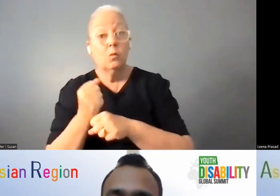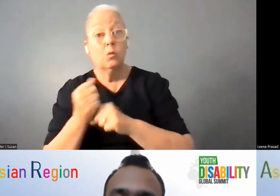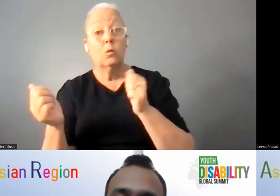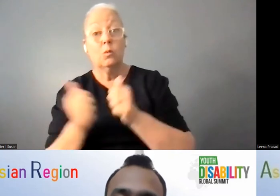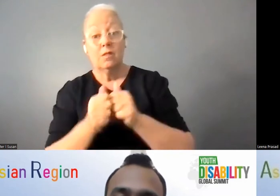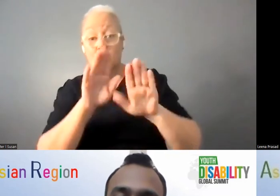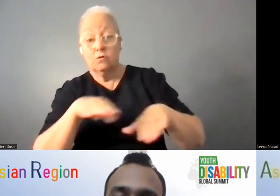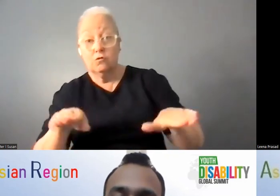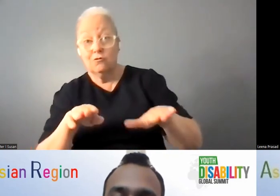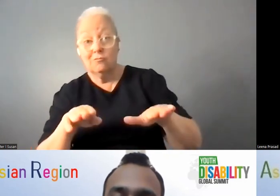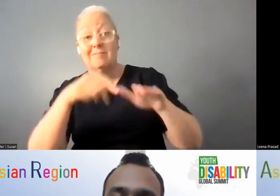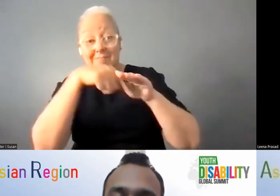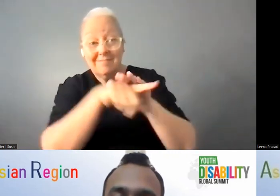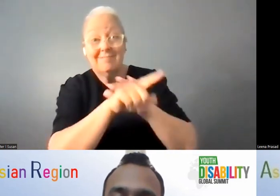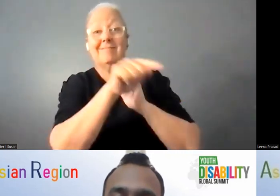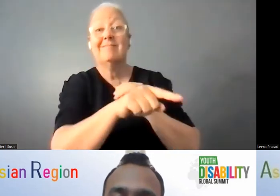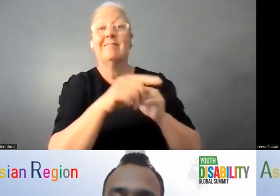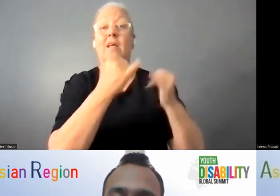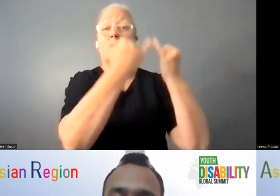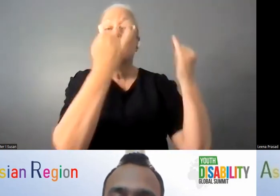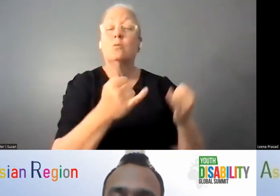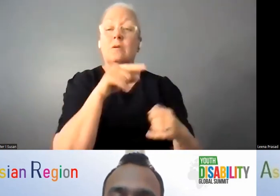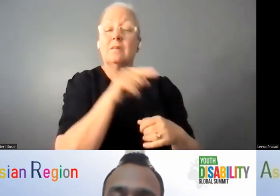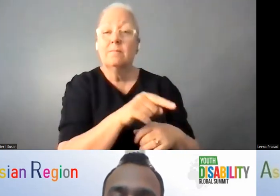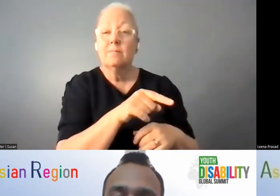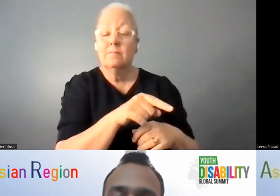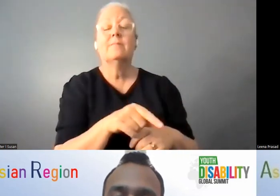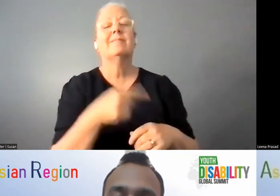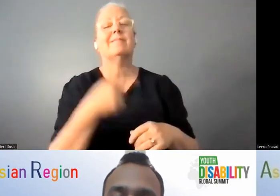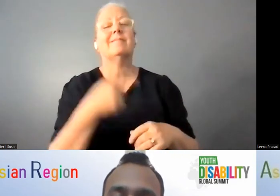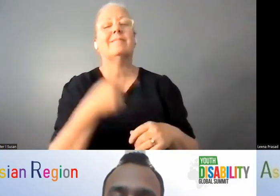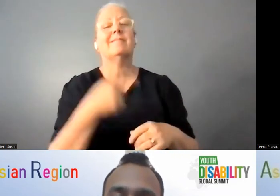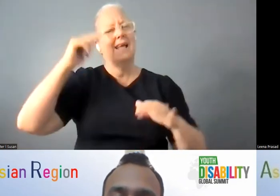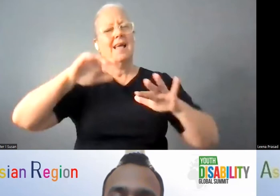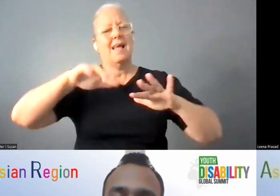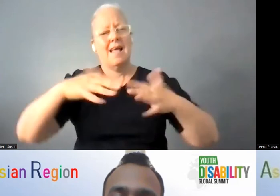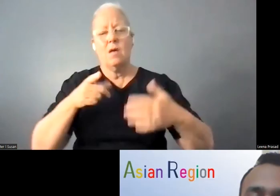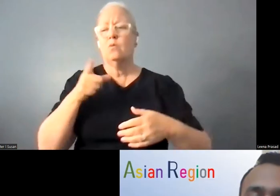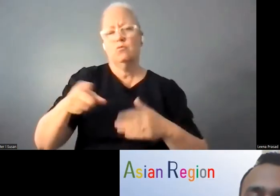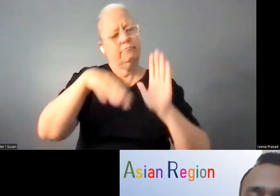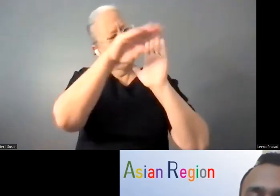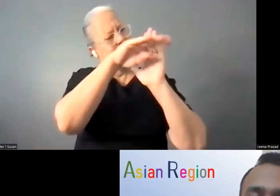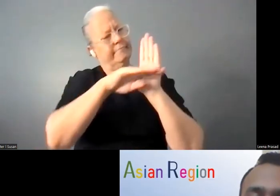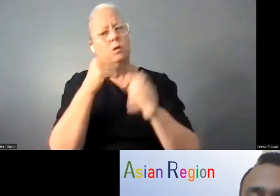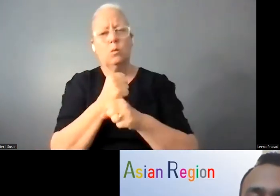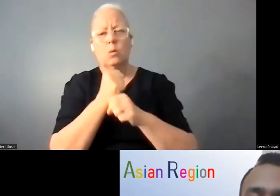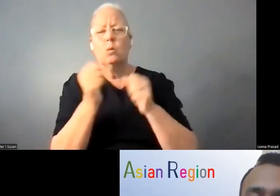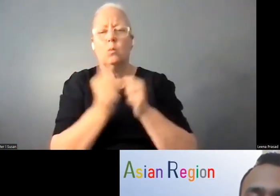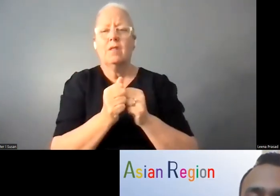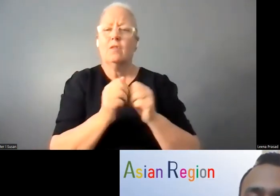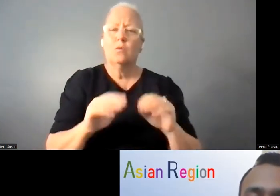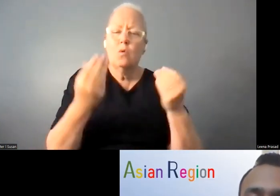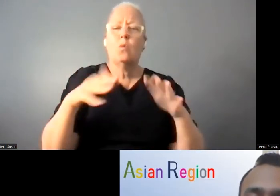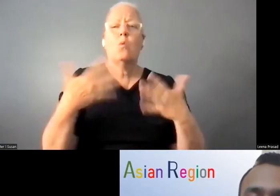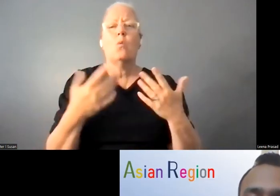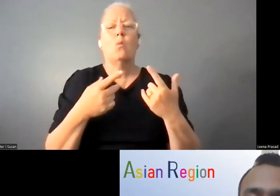so that we can build their capacities of how do you actually work with children and young people with different